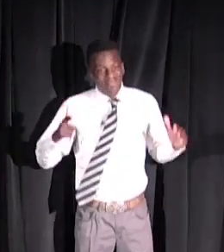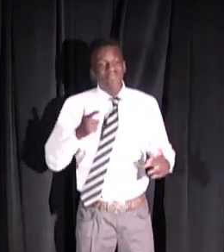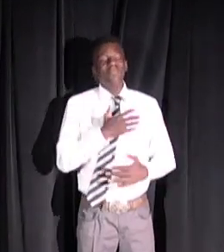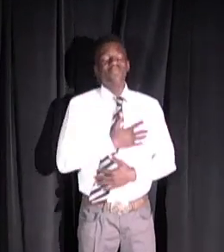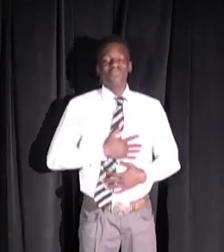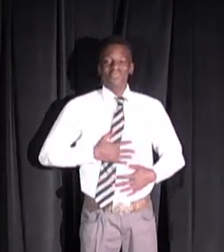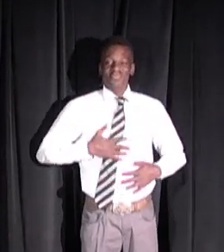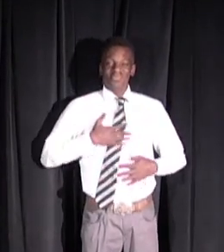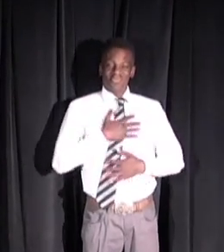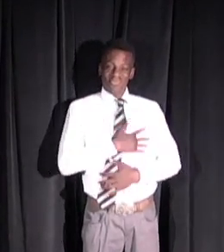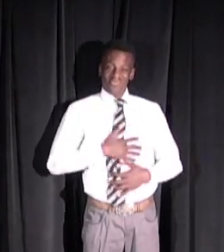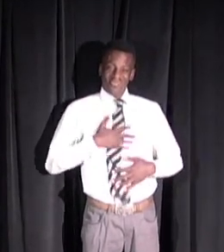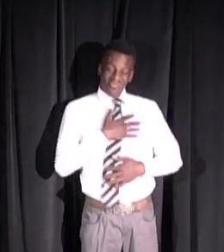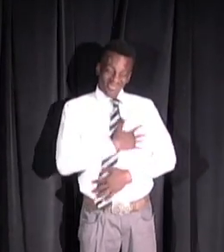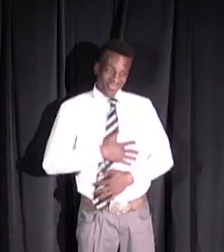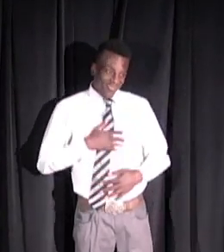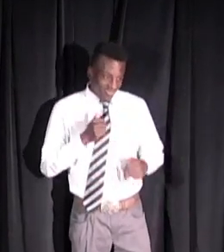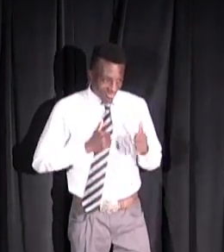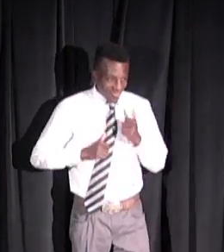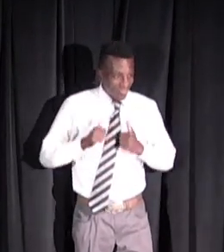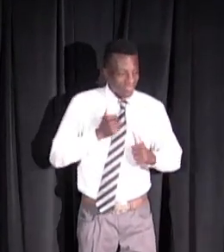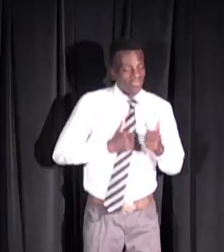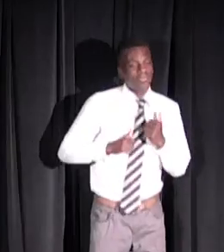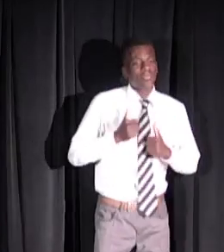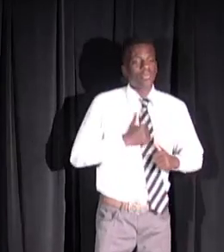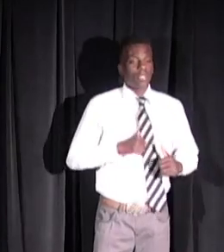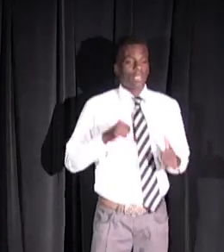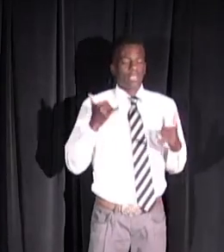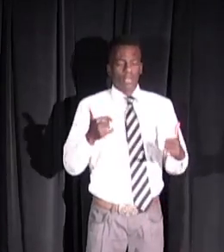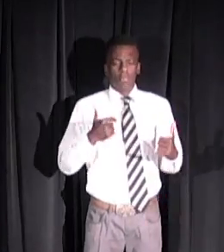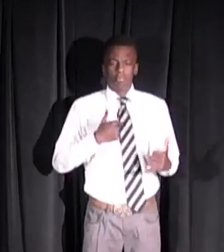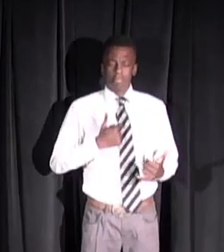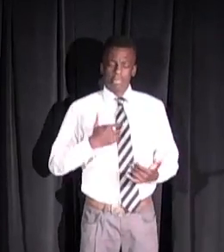Hi again. I hope you're enjoying things so far, enjoying the show.